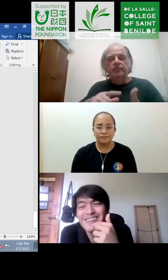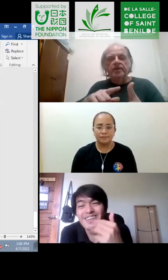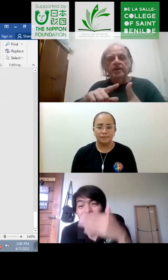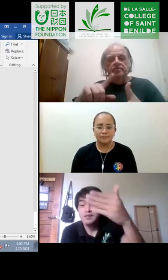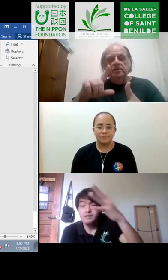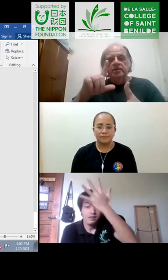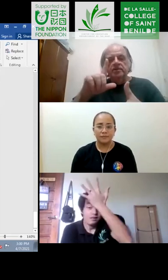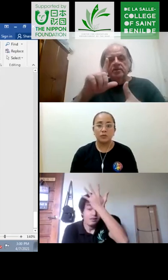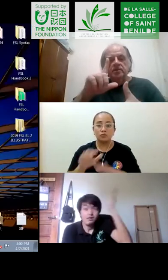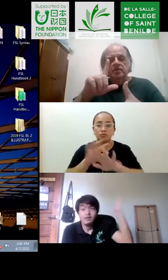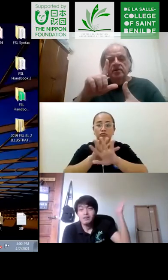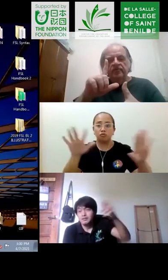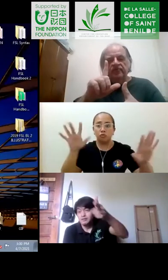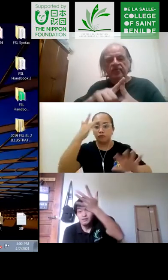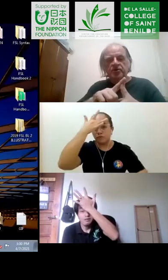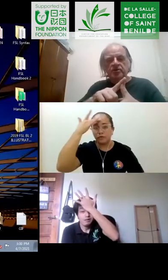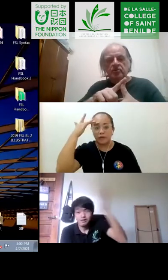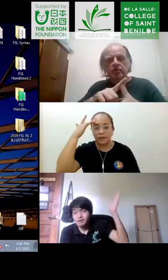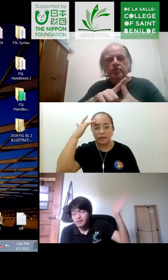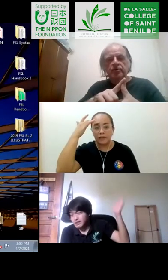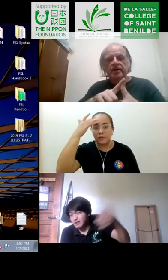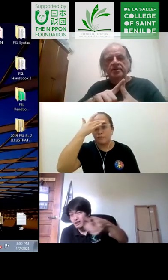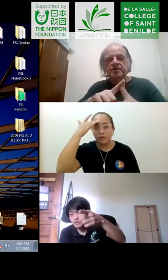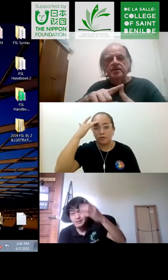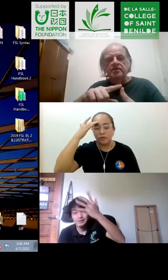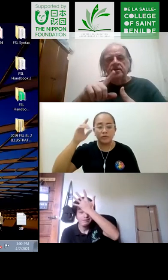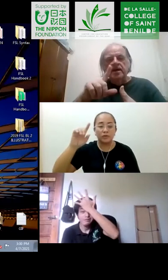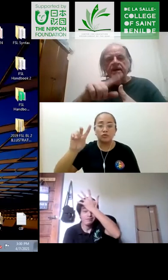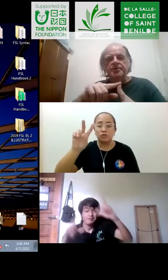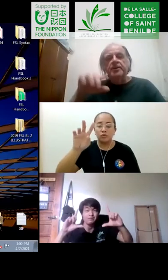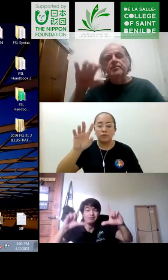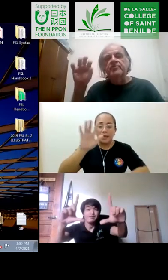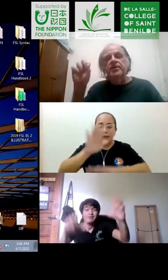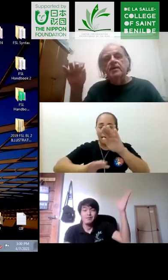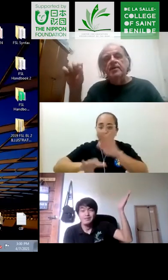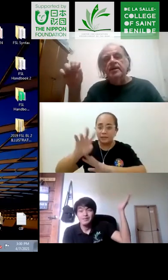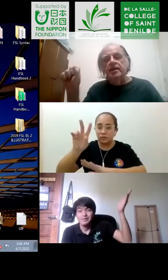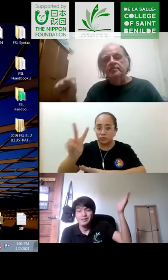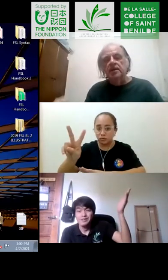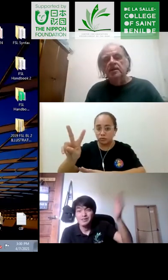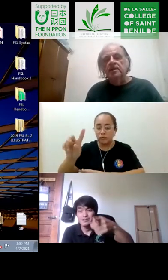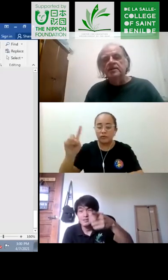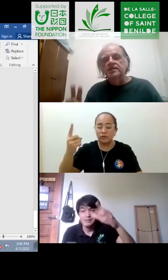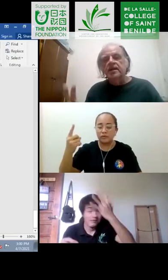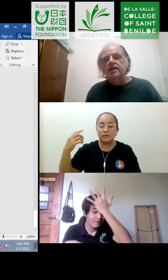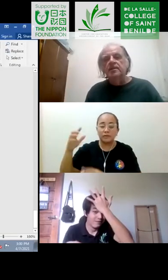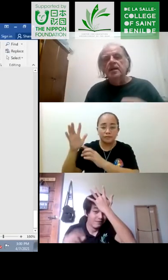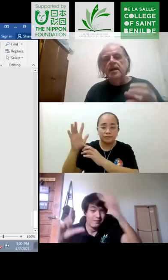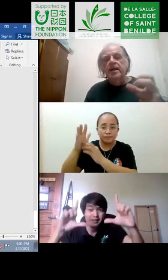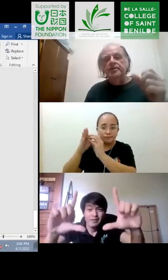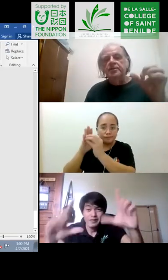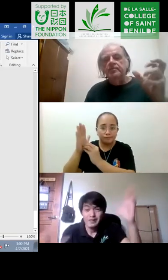So don't forget, it's first, when two-handed signs, hand shape of the dominant hand.